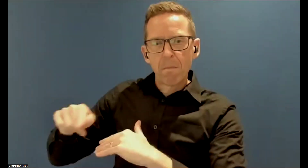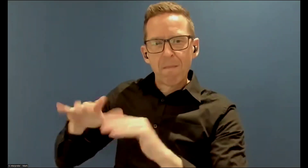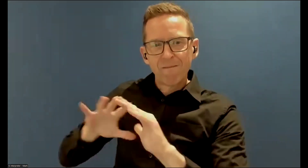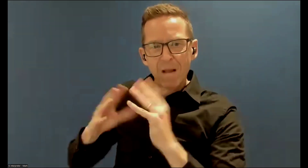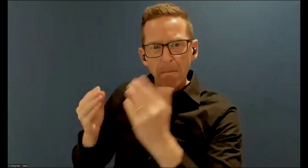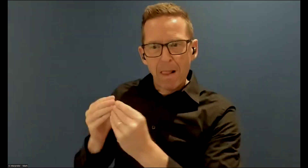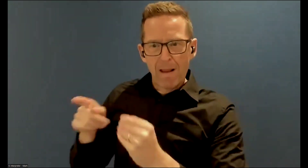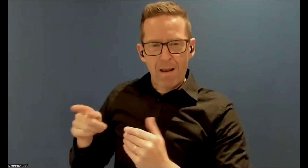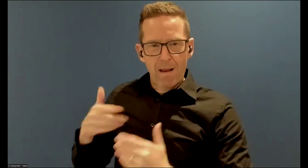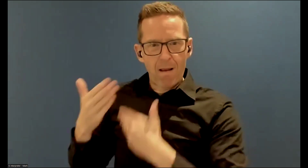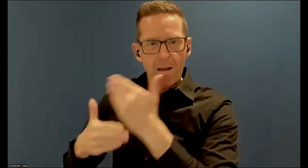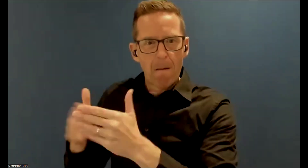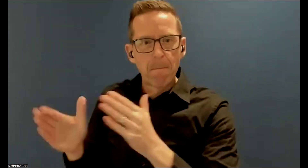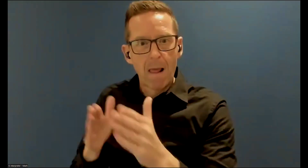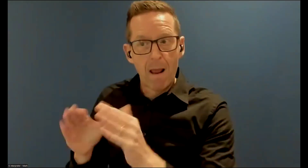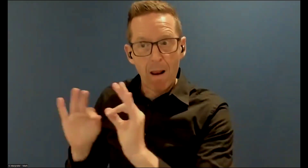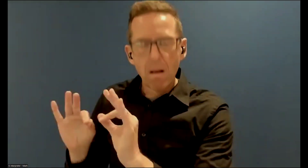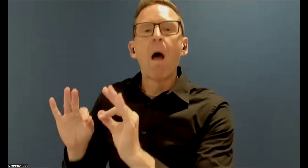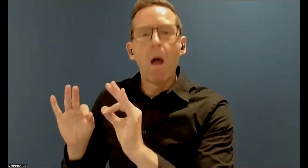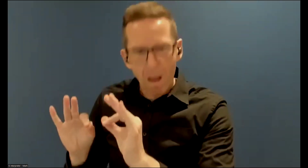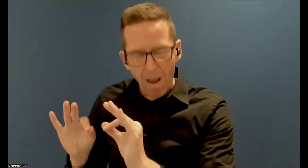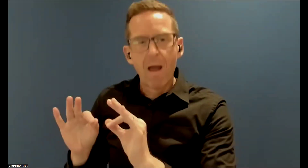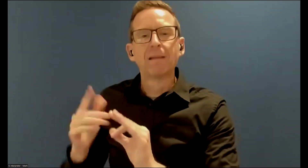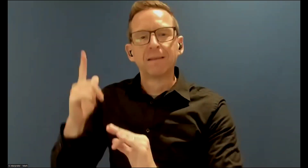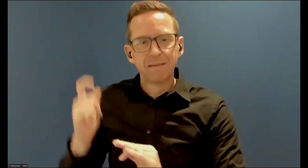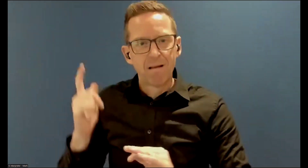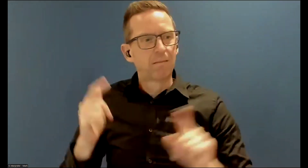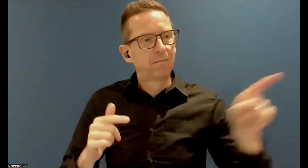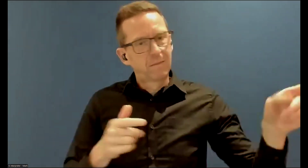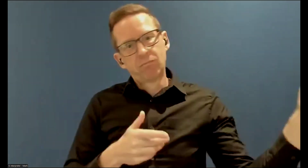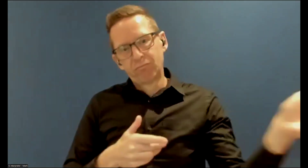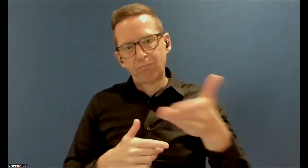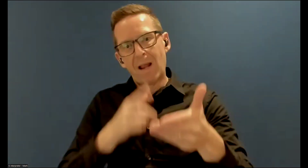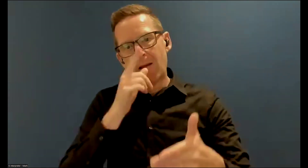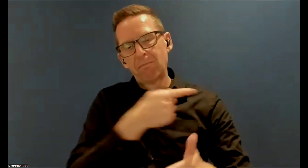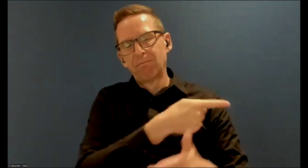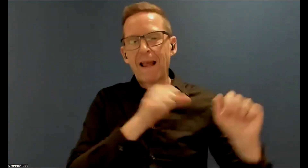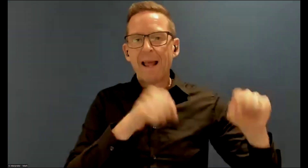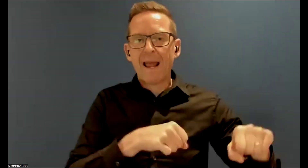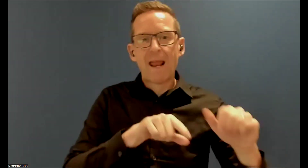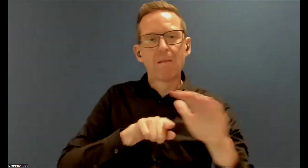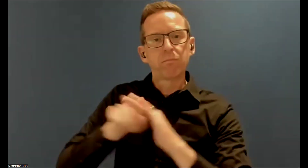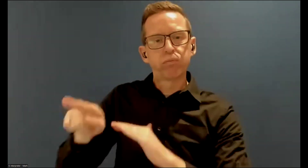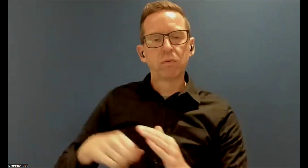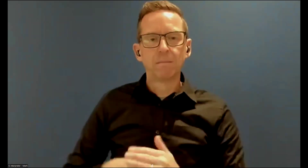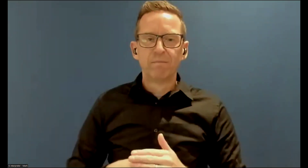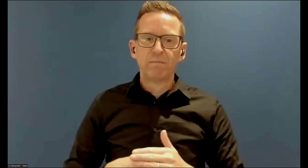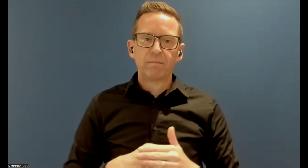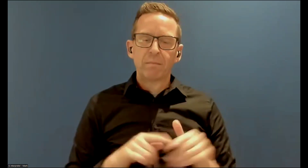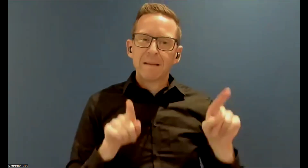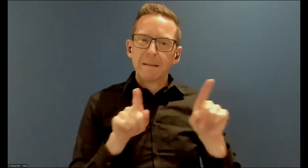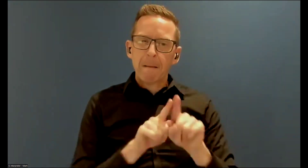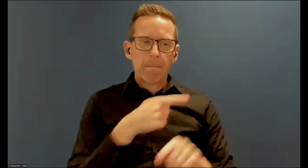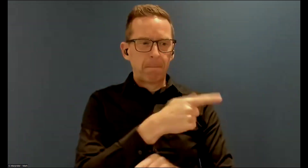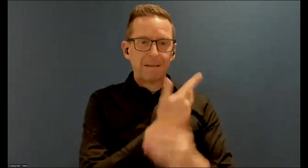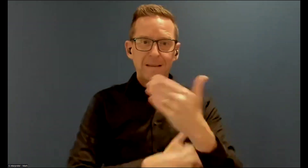with a different strategy. We started with the easy cases, for example, in order just to make